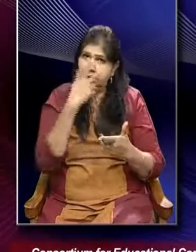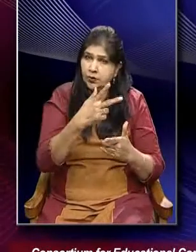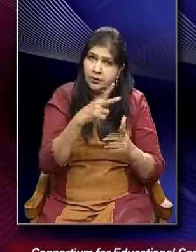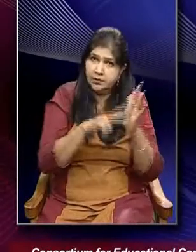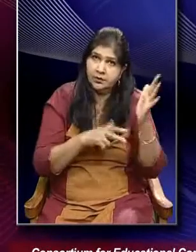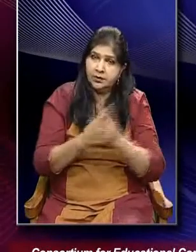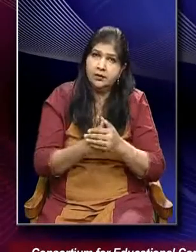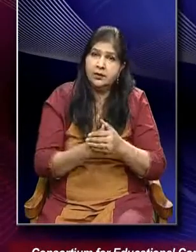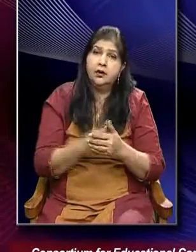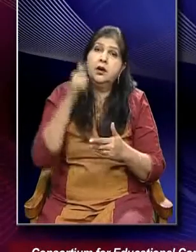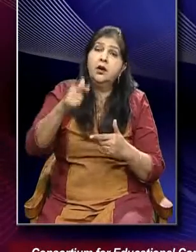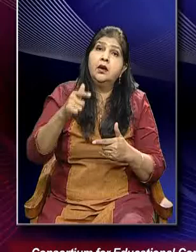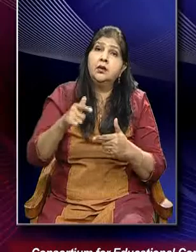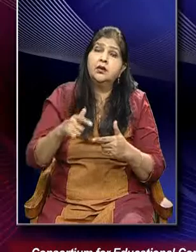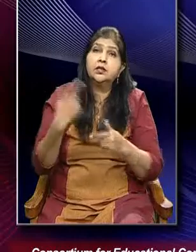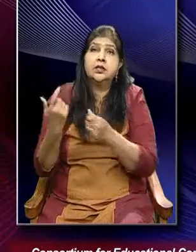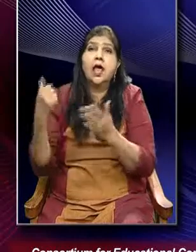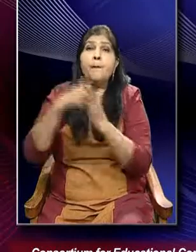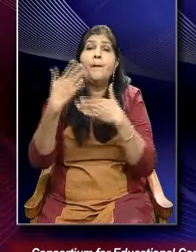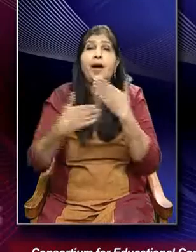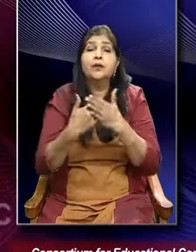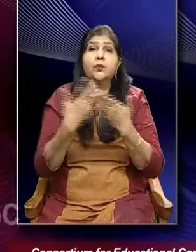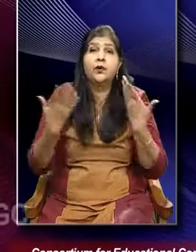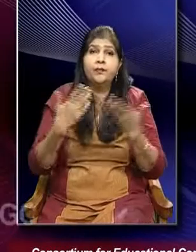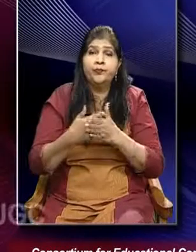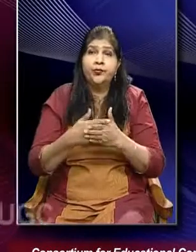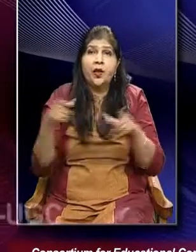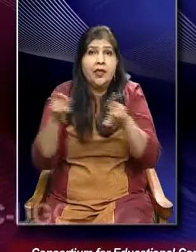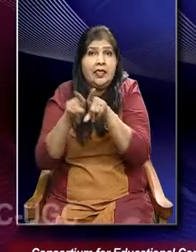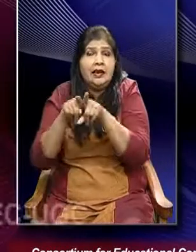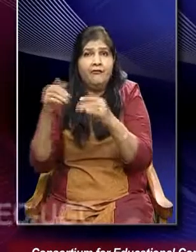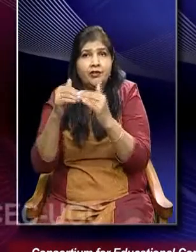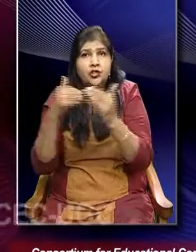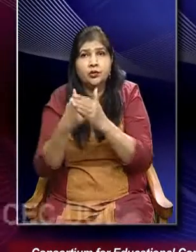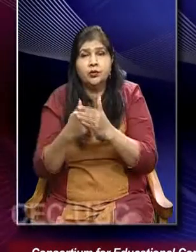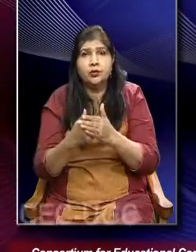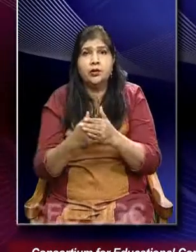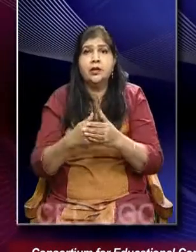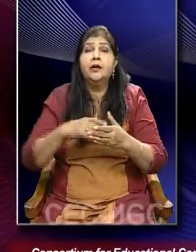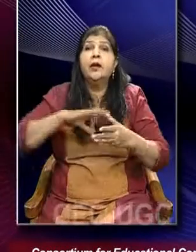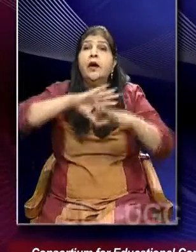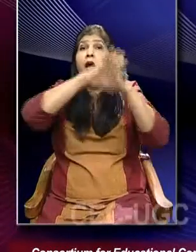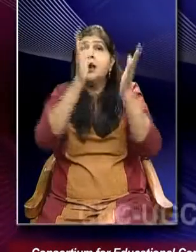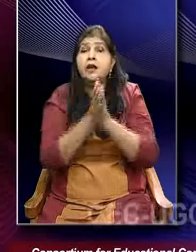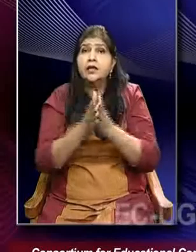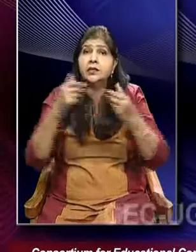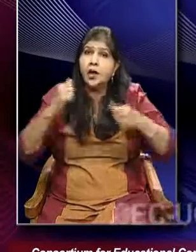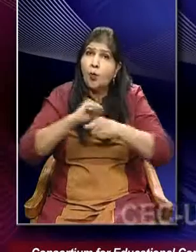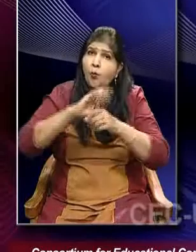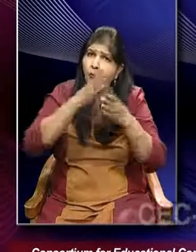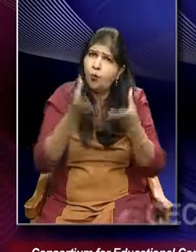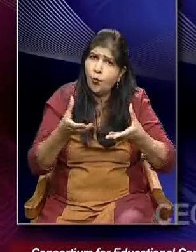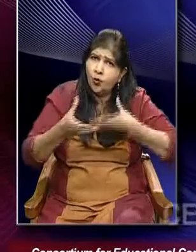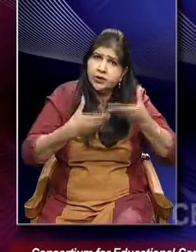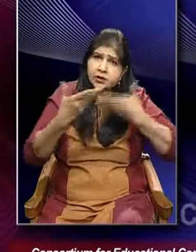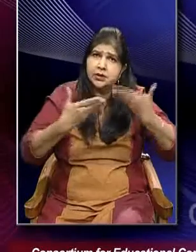see its profound impact with reference to the industrial models also,